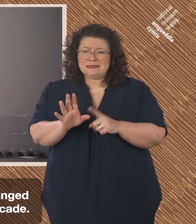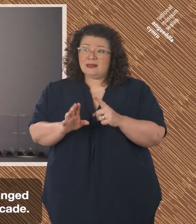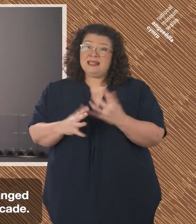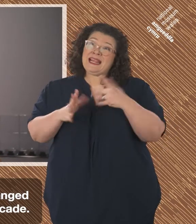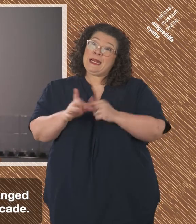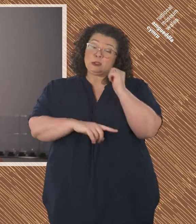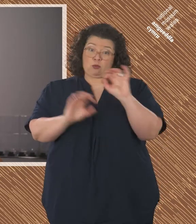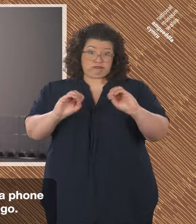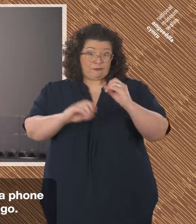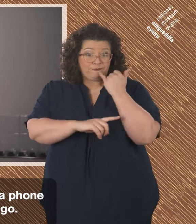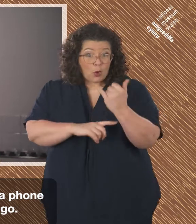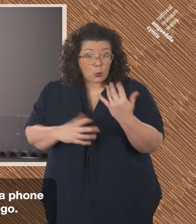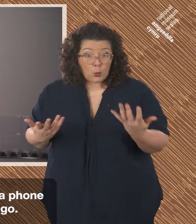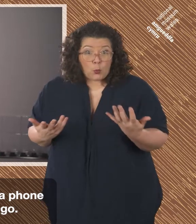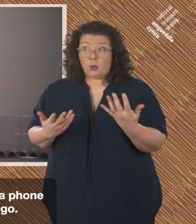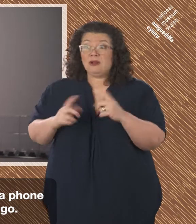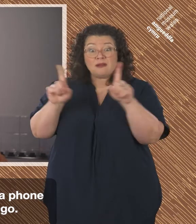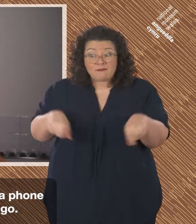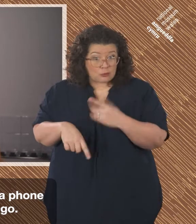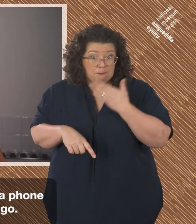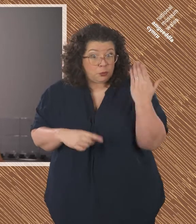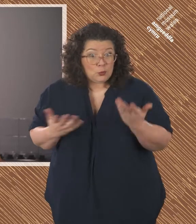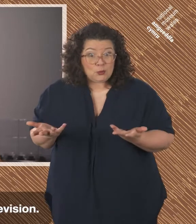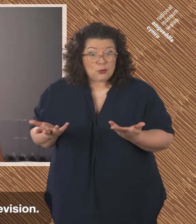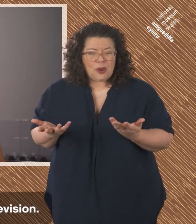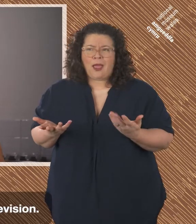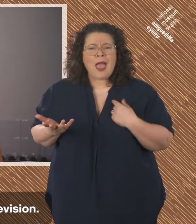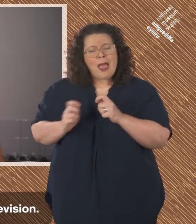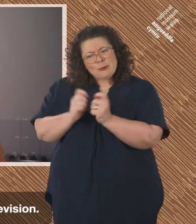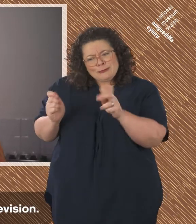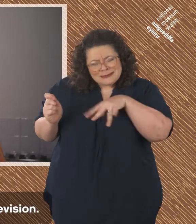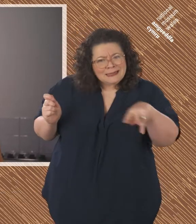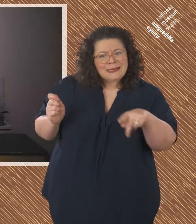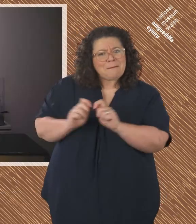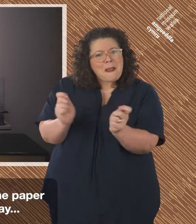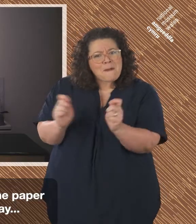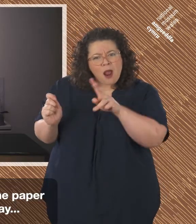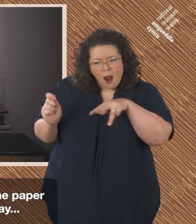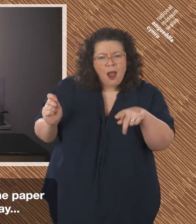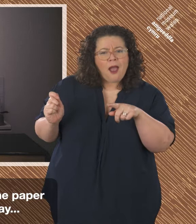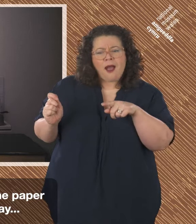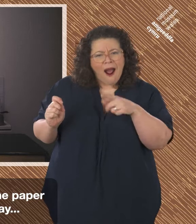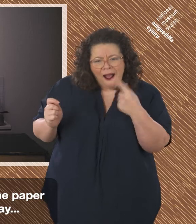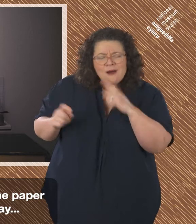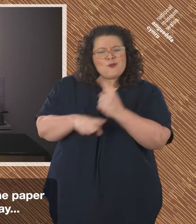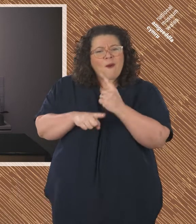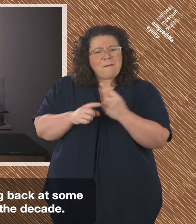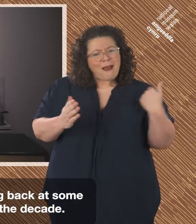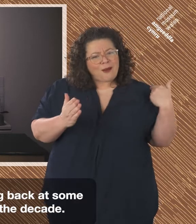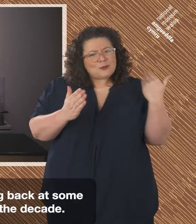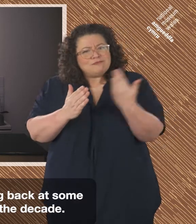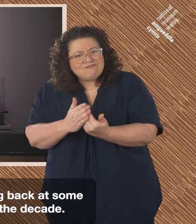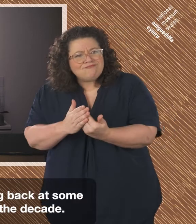in the last decade. We didn't have a phone ten years ago, let alone a television. I was reading the paper the other day